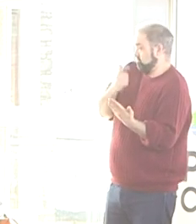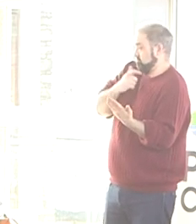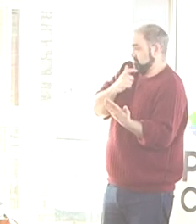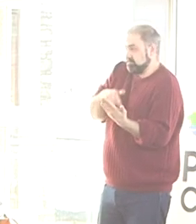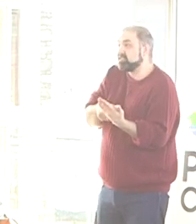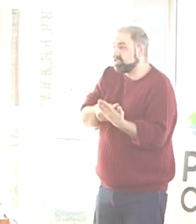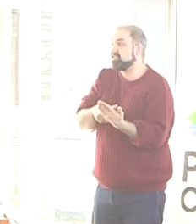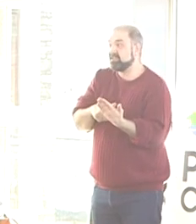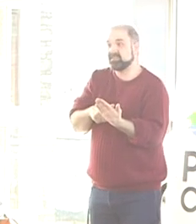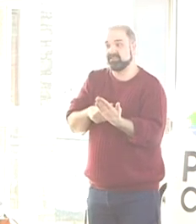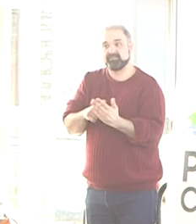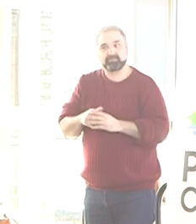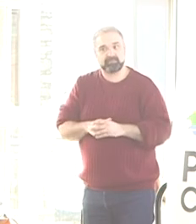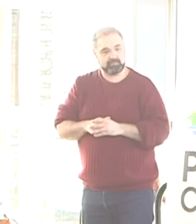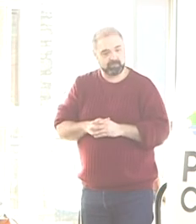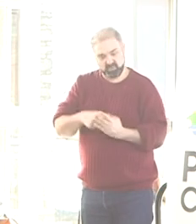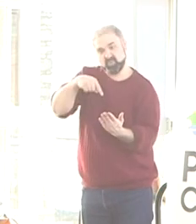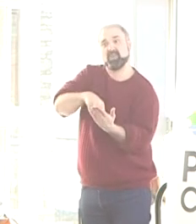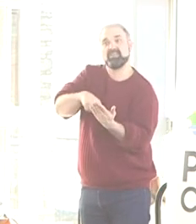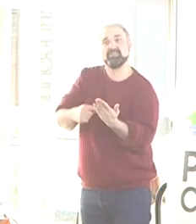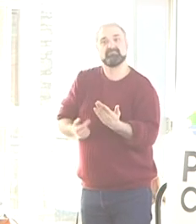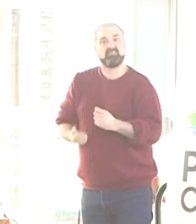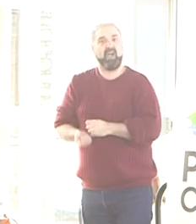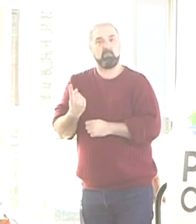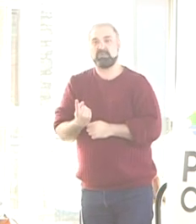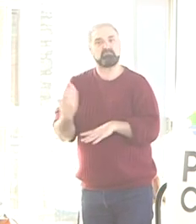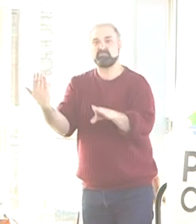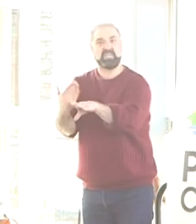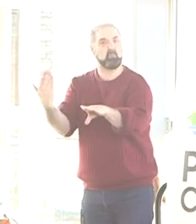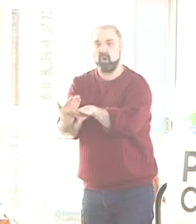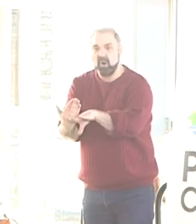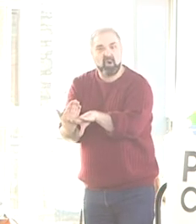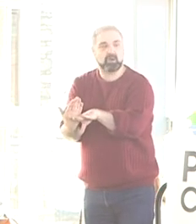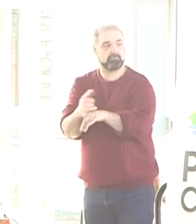So what did you go on to do? This happened and it didn't work.